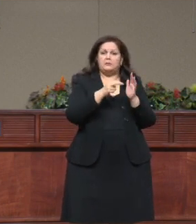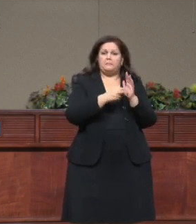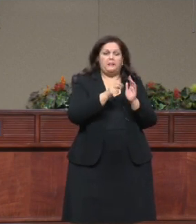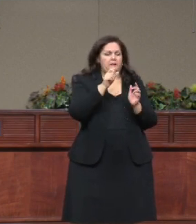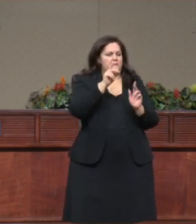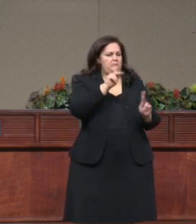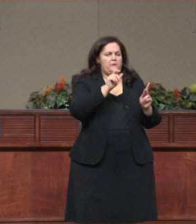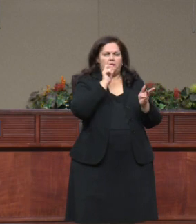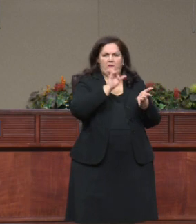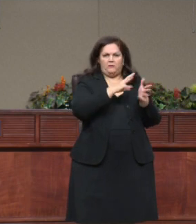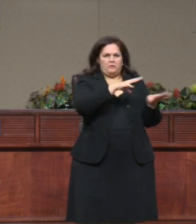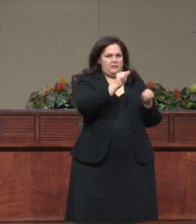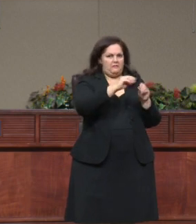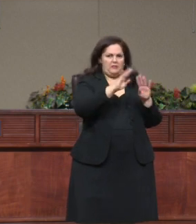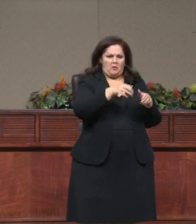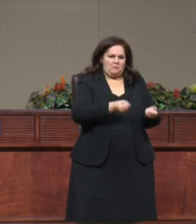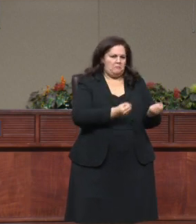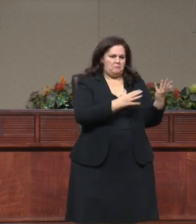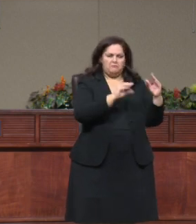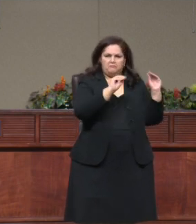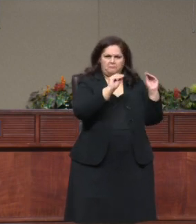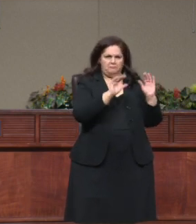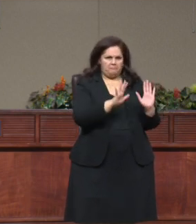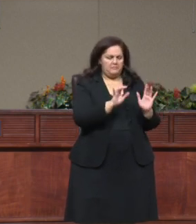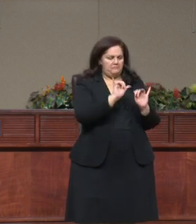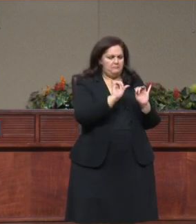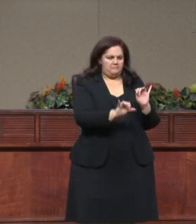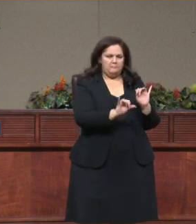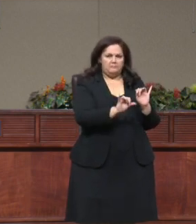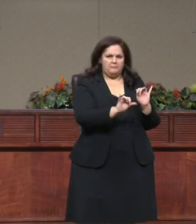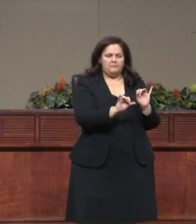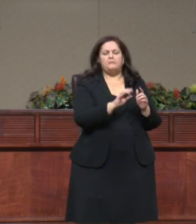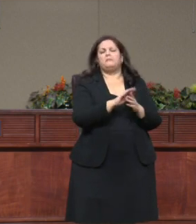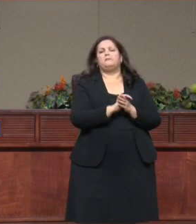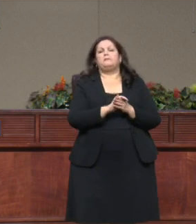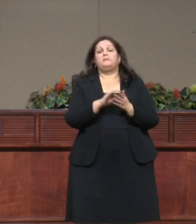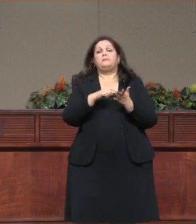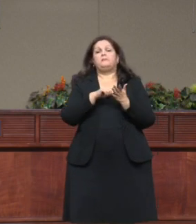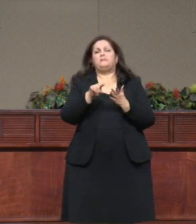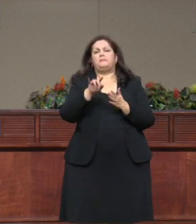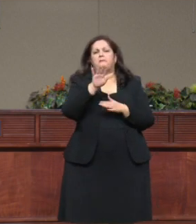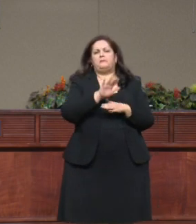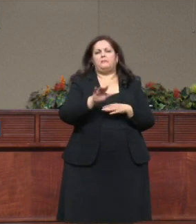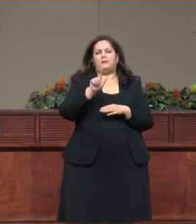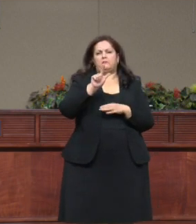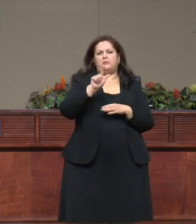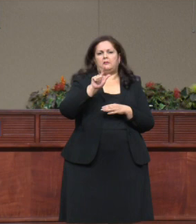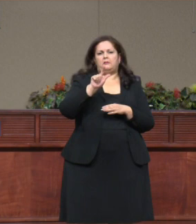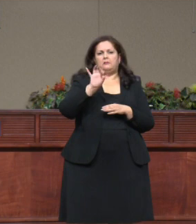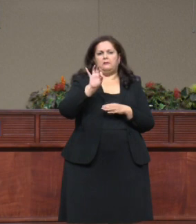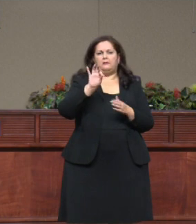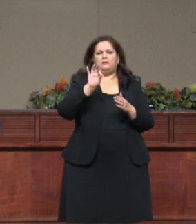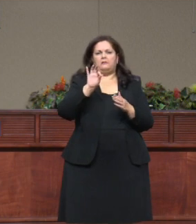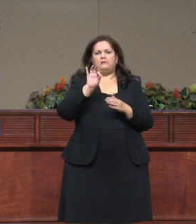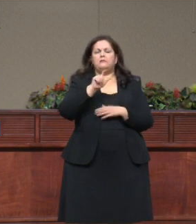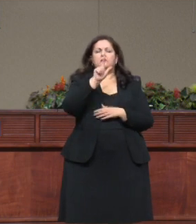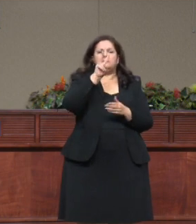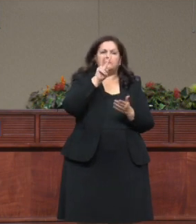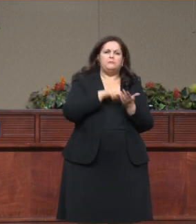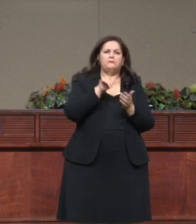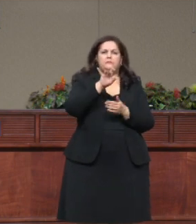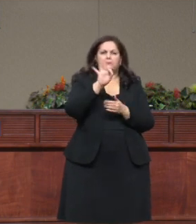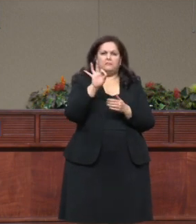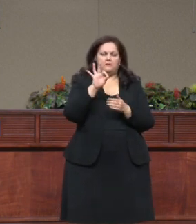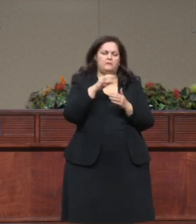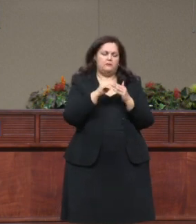being evicted. The average arrears of payments is now at about $2,900 for each